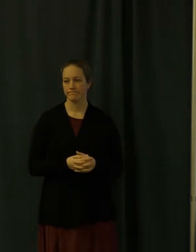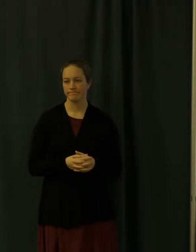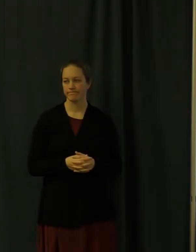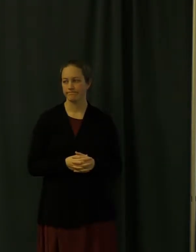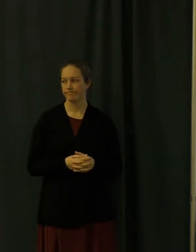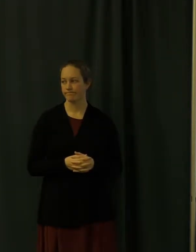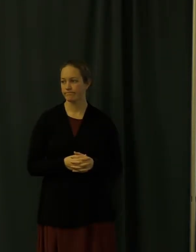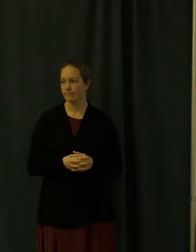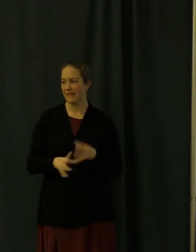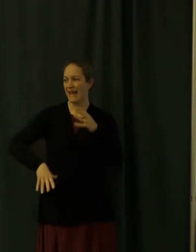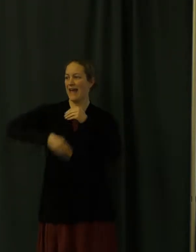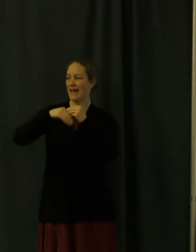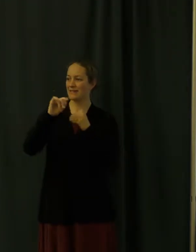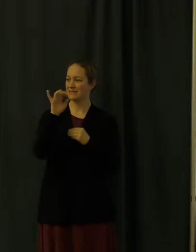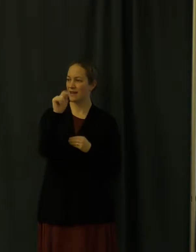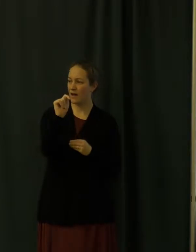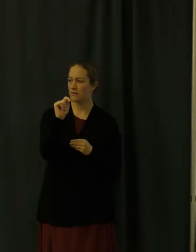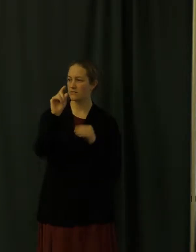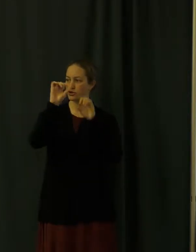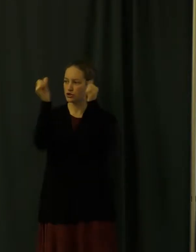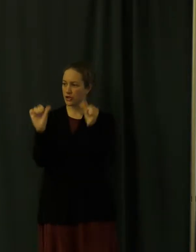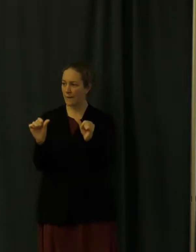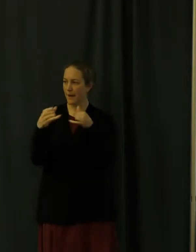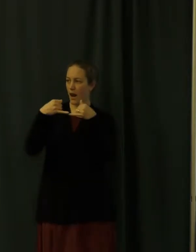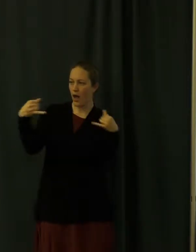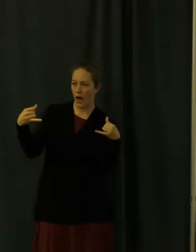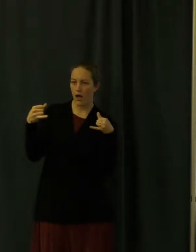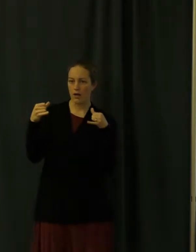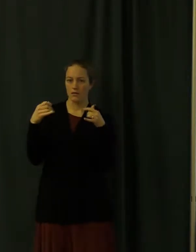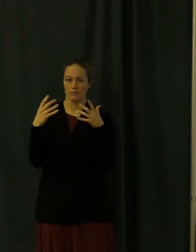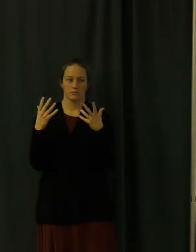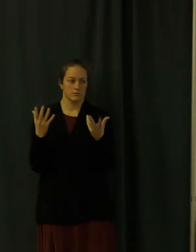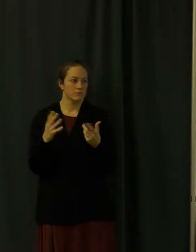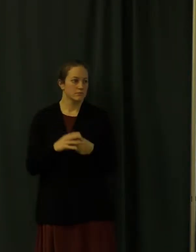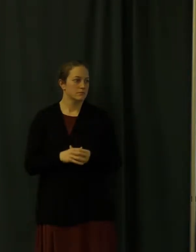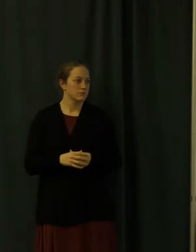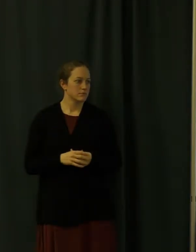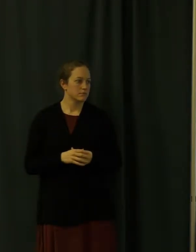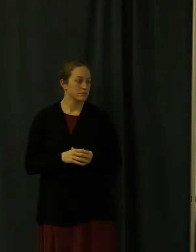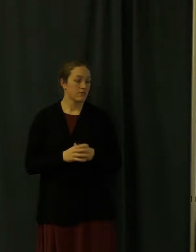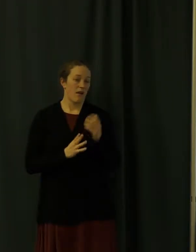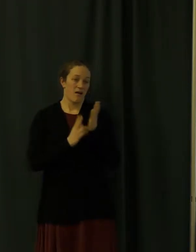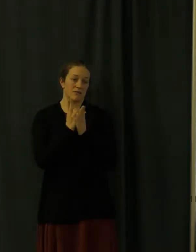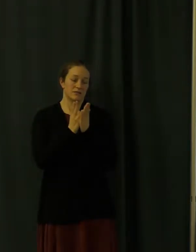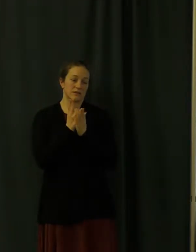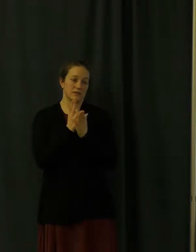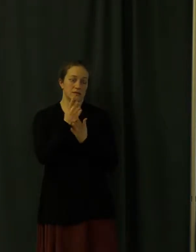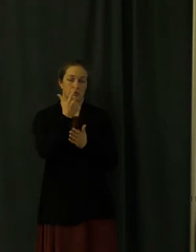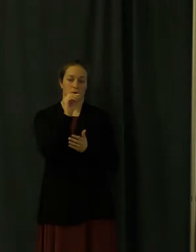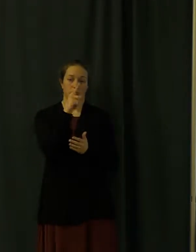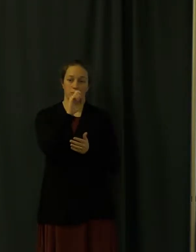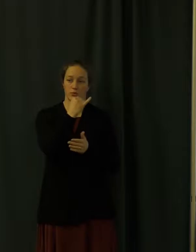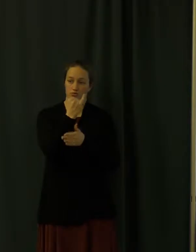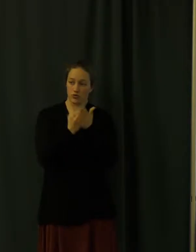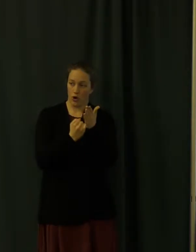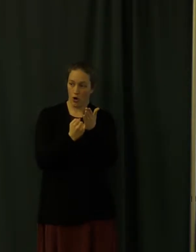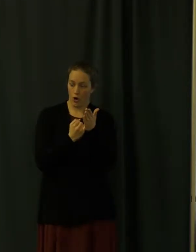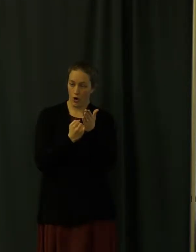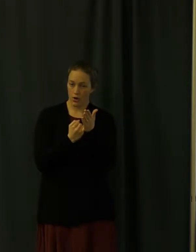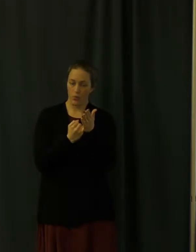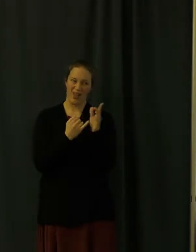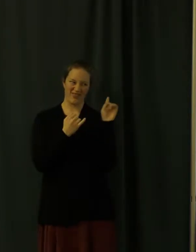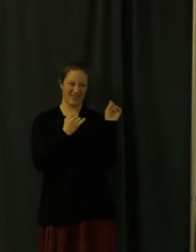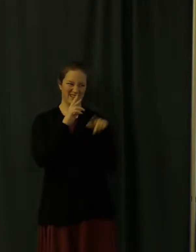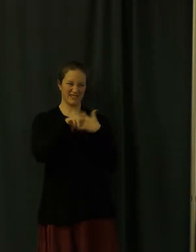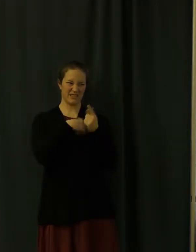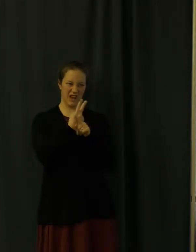Put more text boxes in, add shapes, add lines. Honestly, Google Drawing and to do this